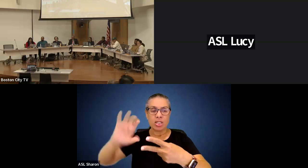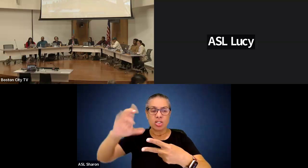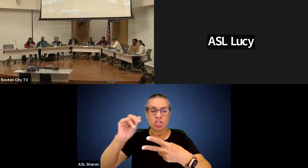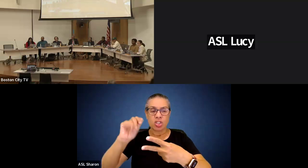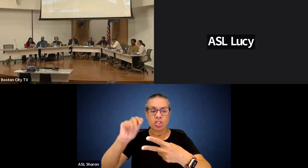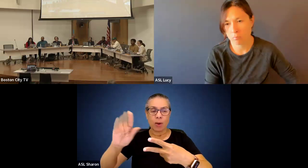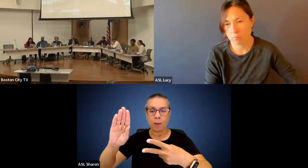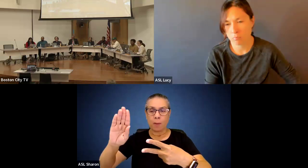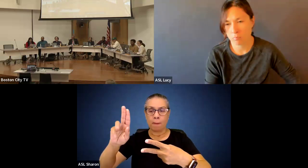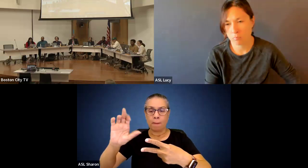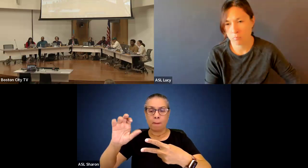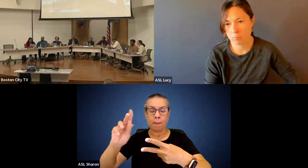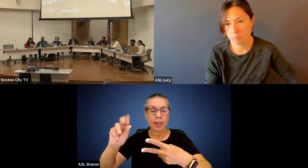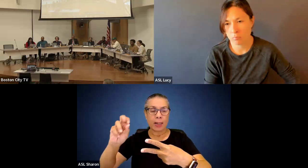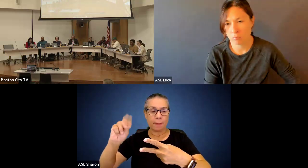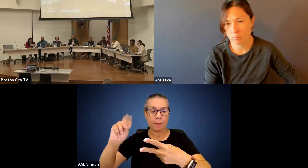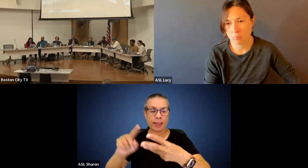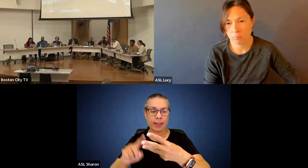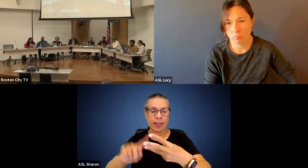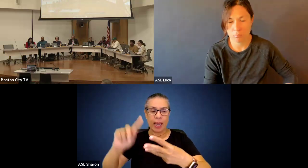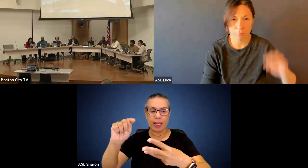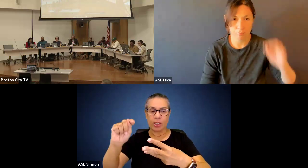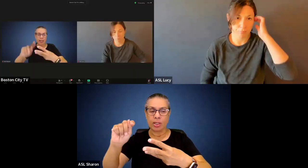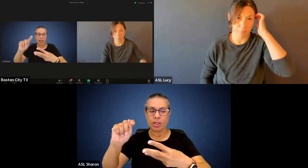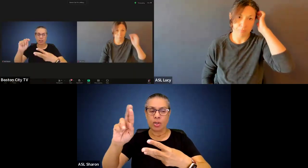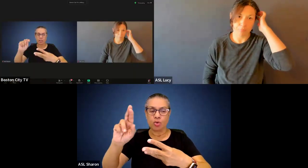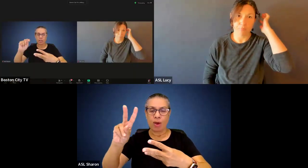Keandre McClay. Mike Heischman.